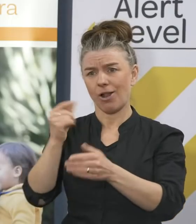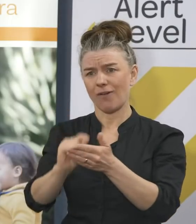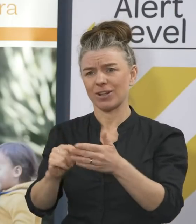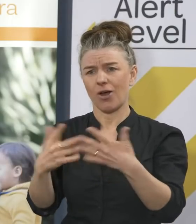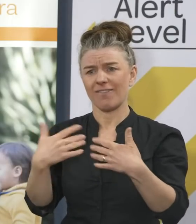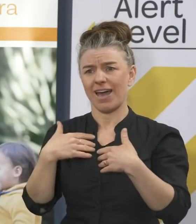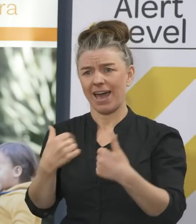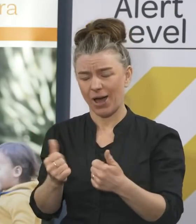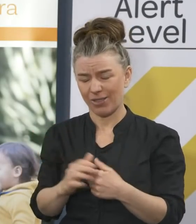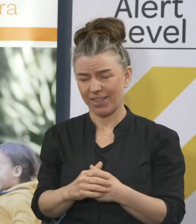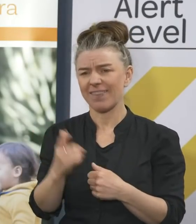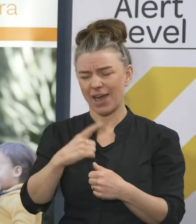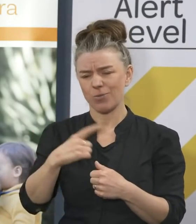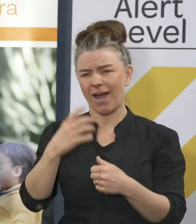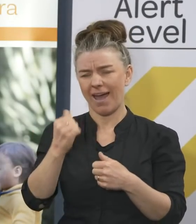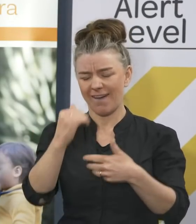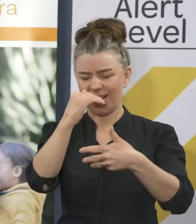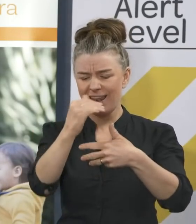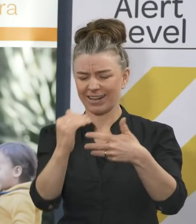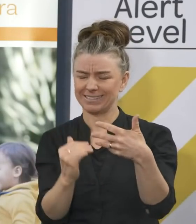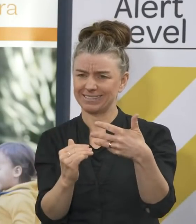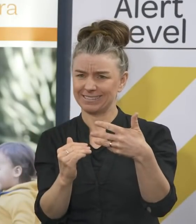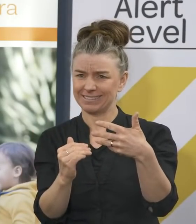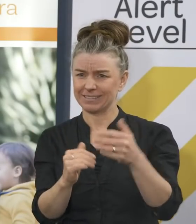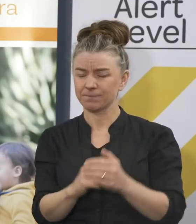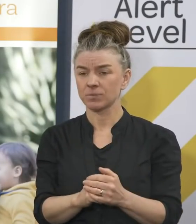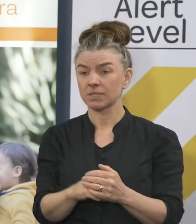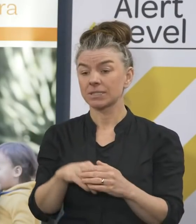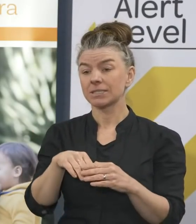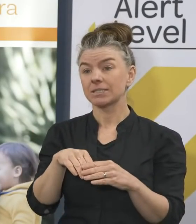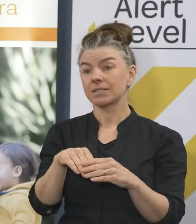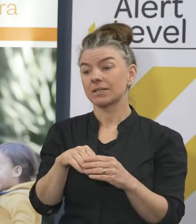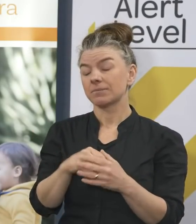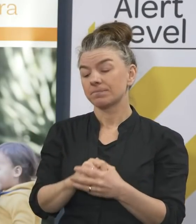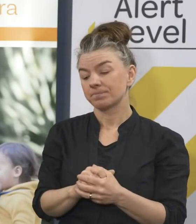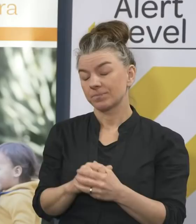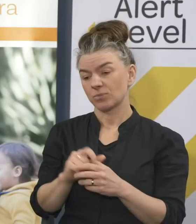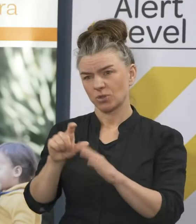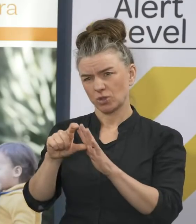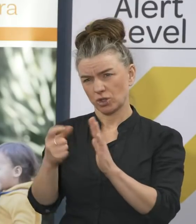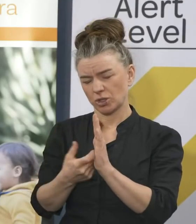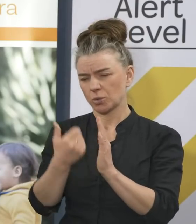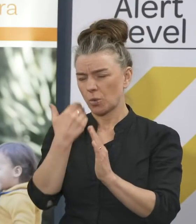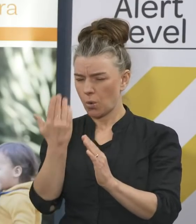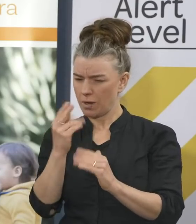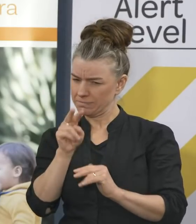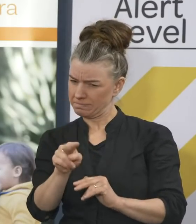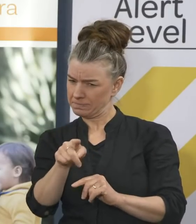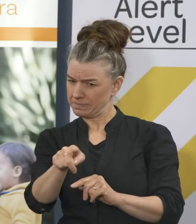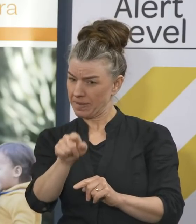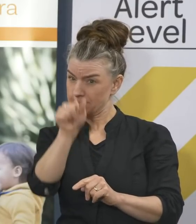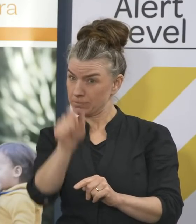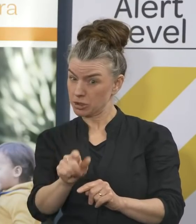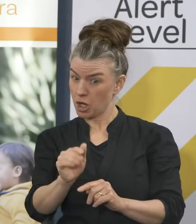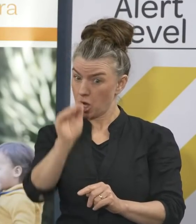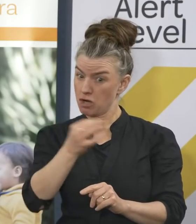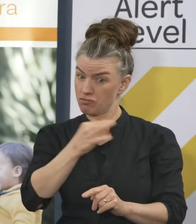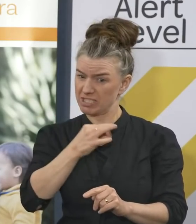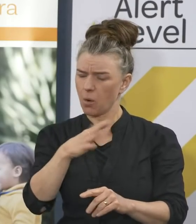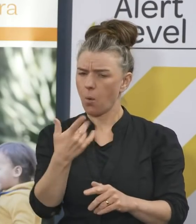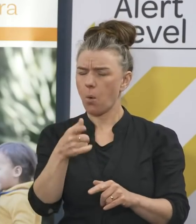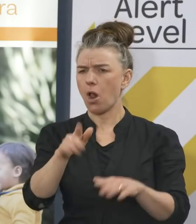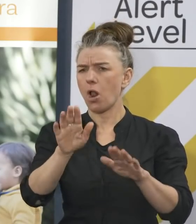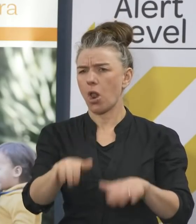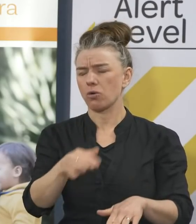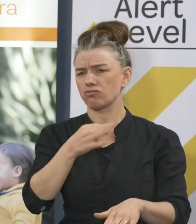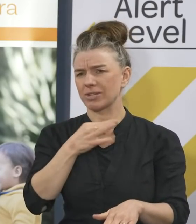COVID-19. And there are certain factors that are considered in assessing that potential higher risk than others who are just